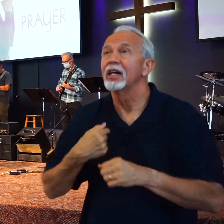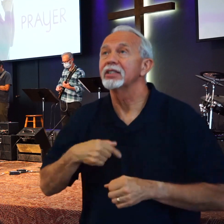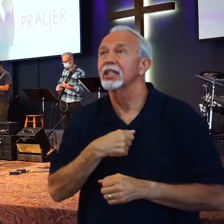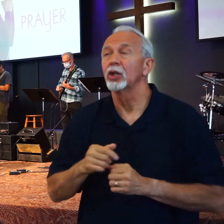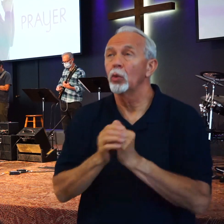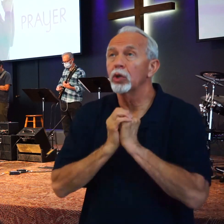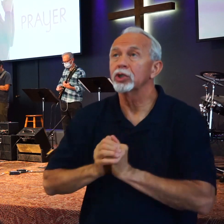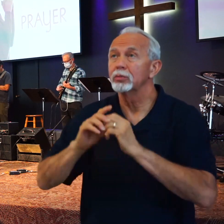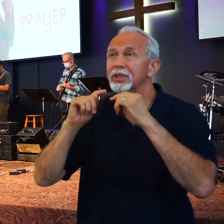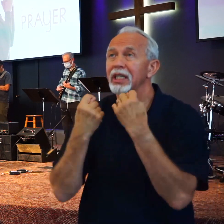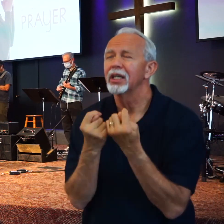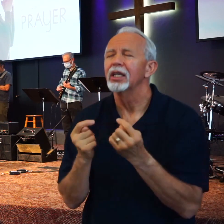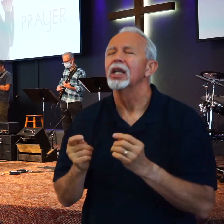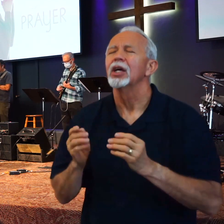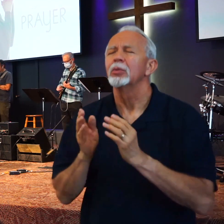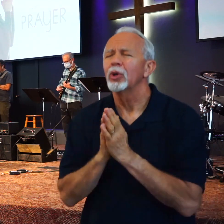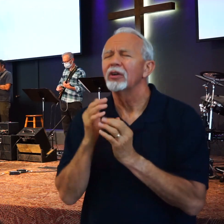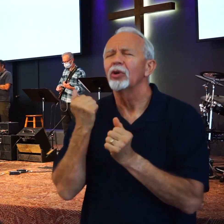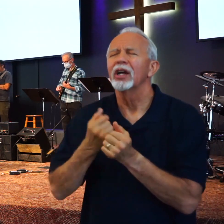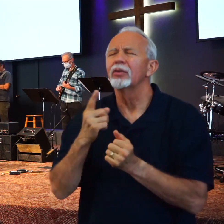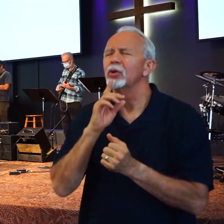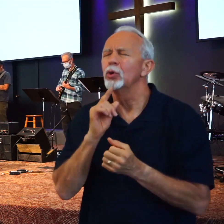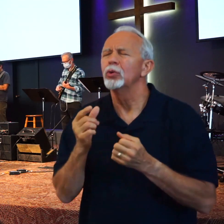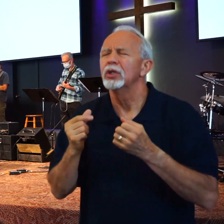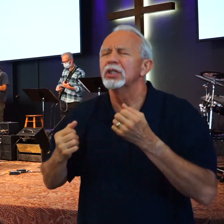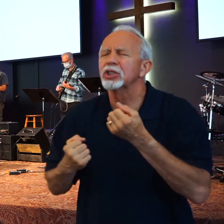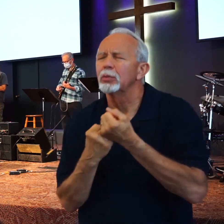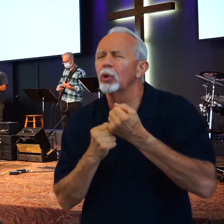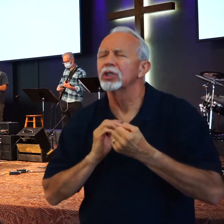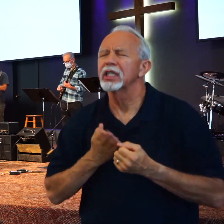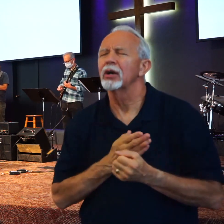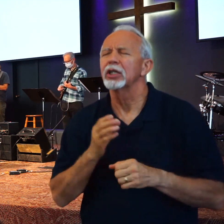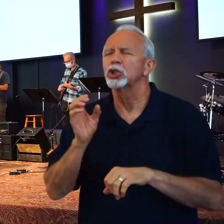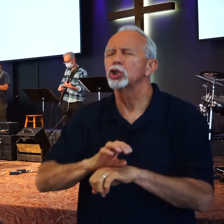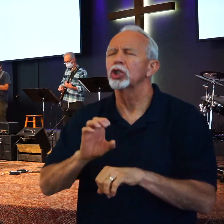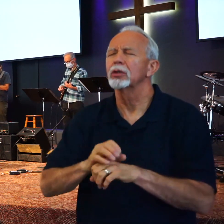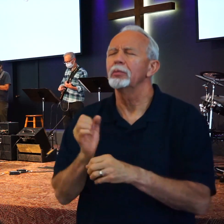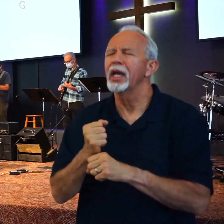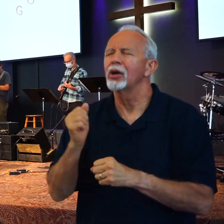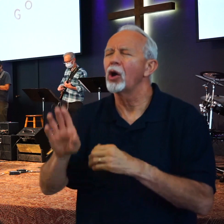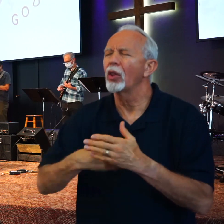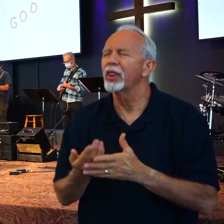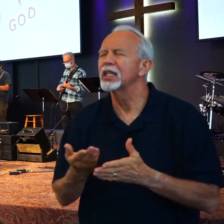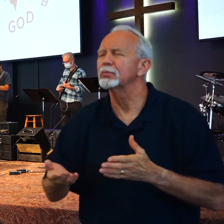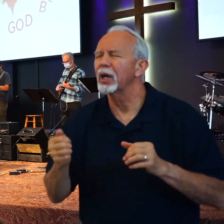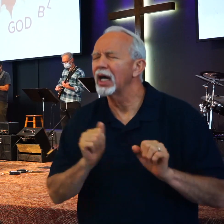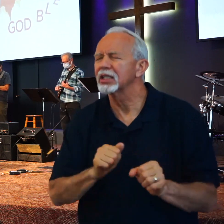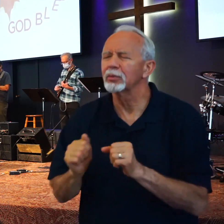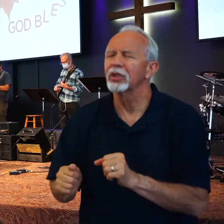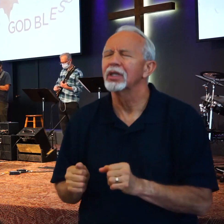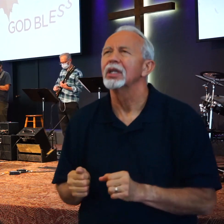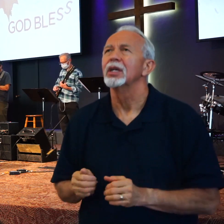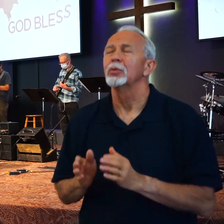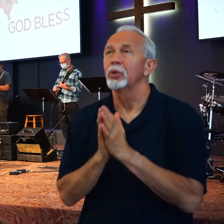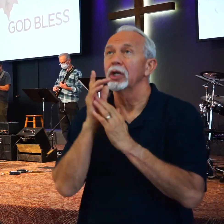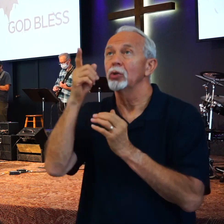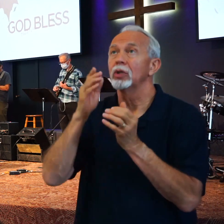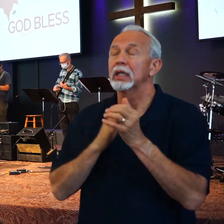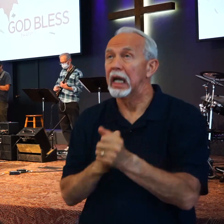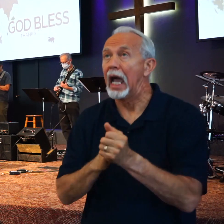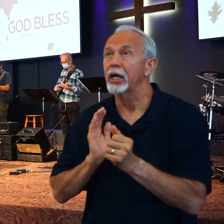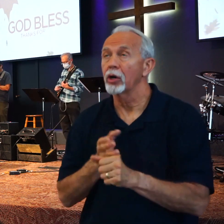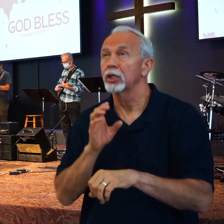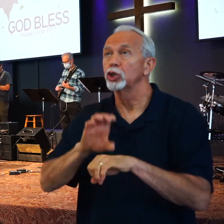team. Pray for everybody that supports our church to make all this possible. Pray, Lord, that you'd guide our church, guide us